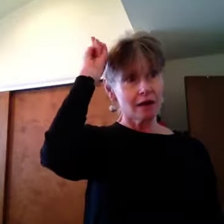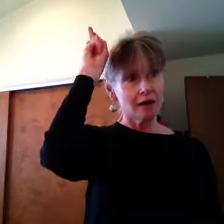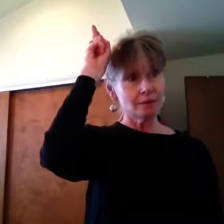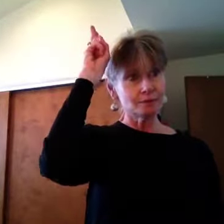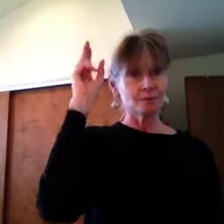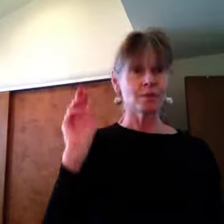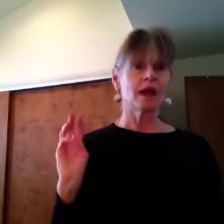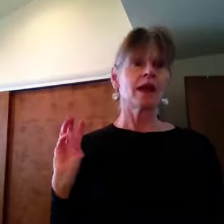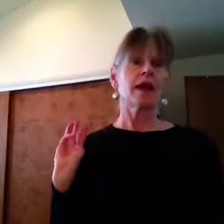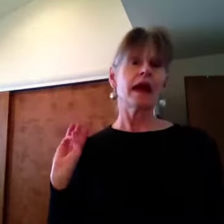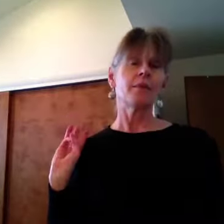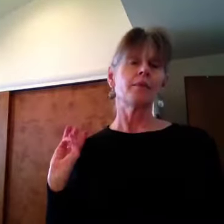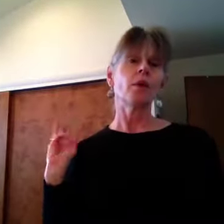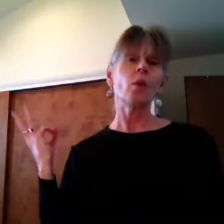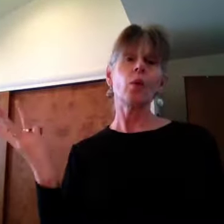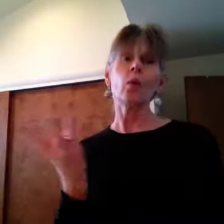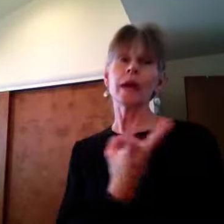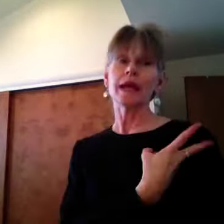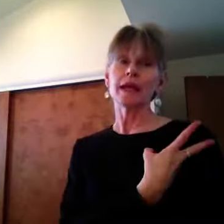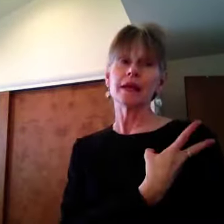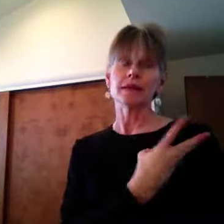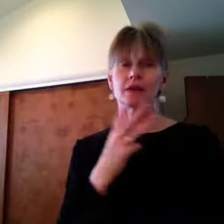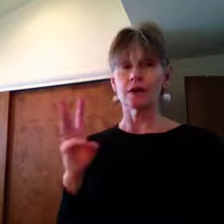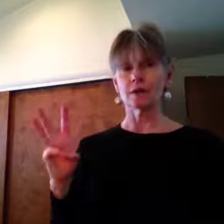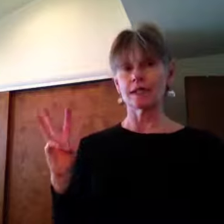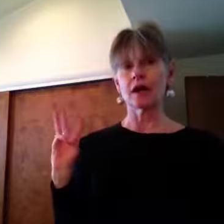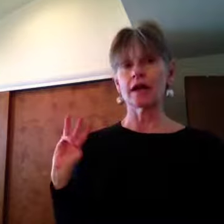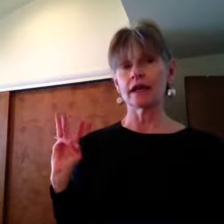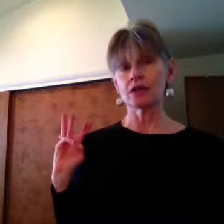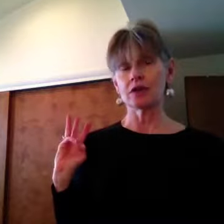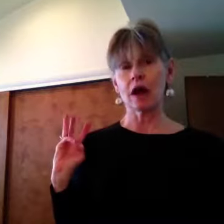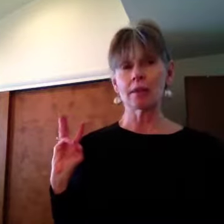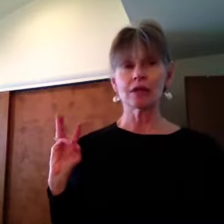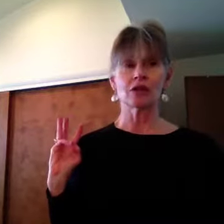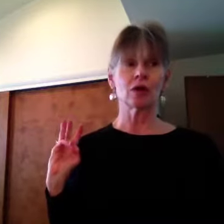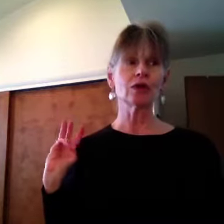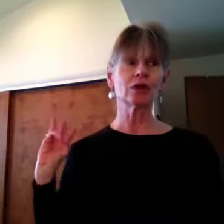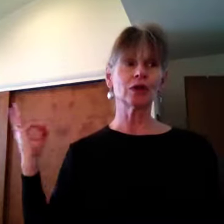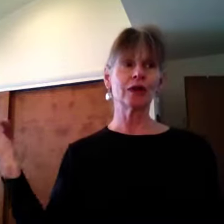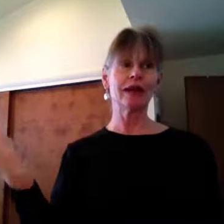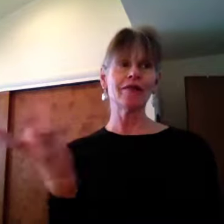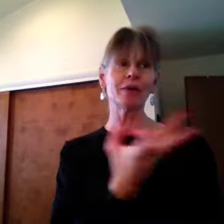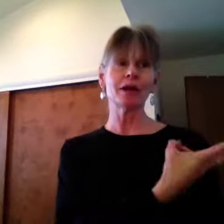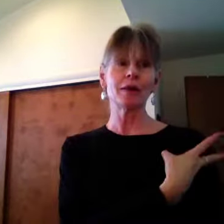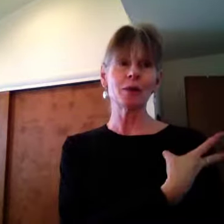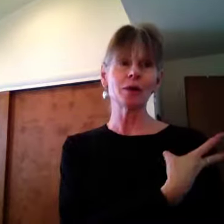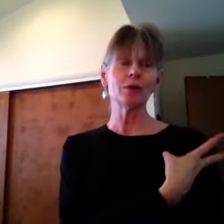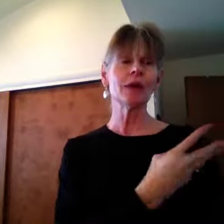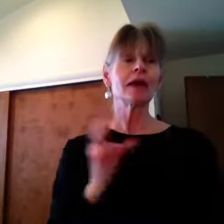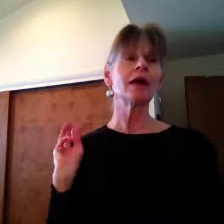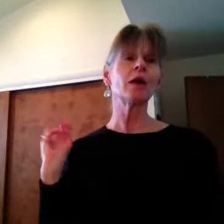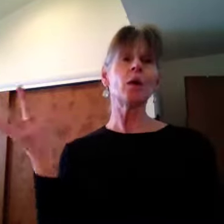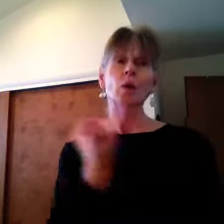uncle and we, so you're starting at your dominant shoulder, including everyone in the room.